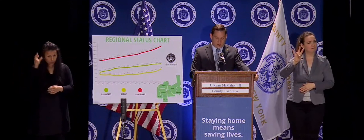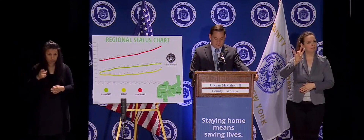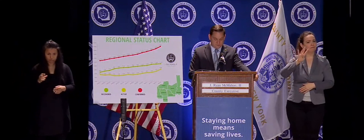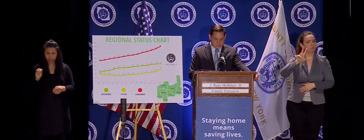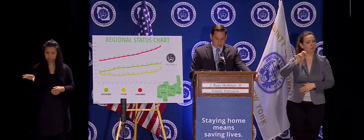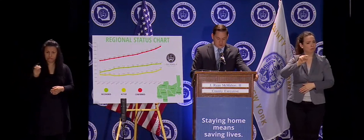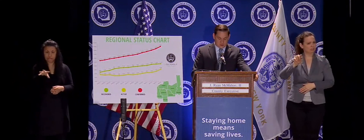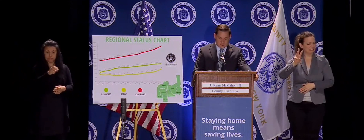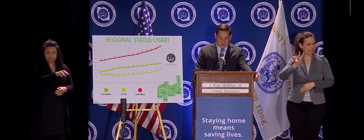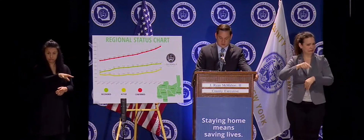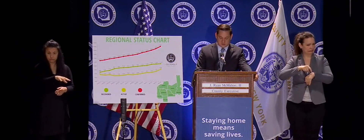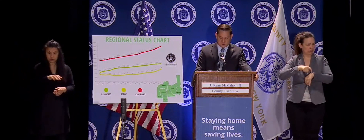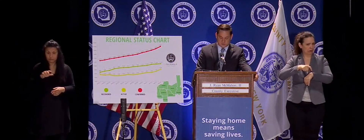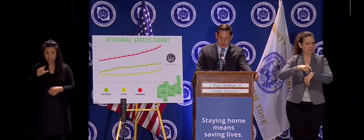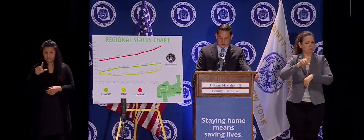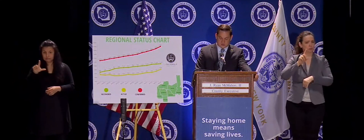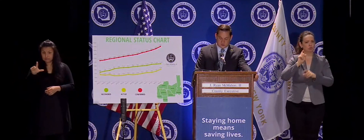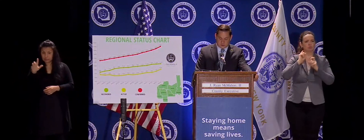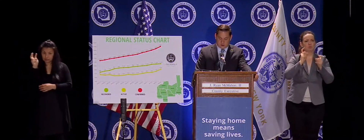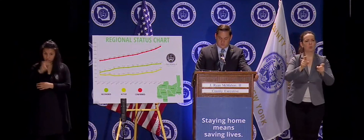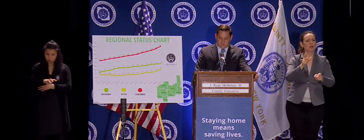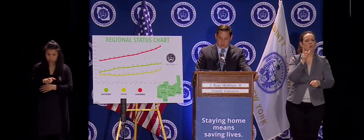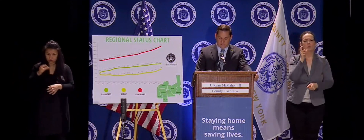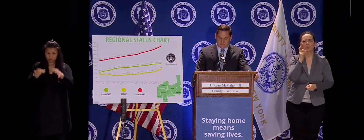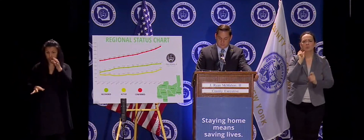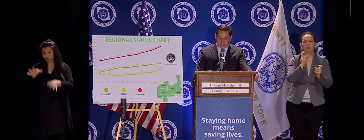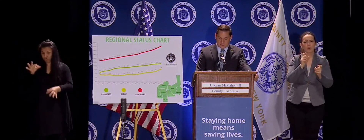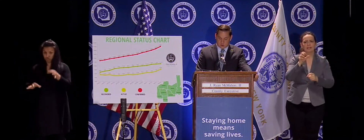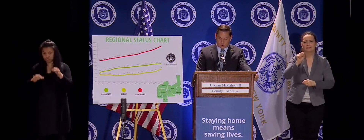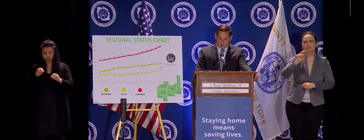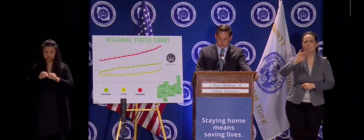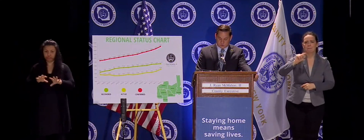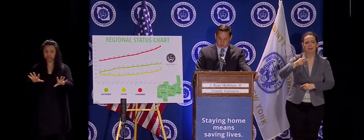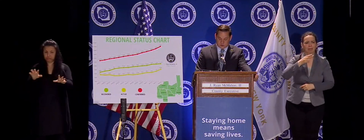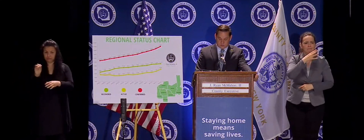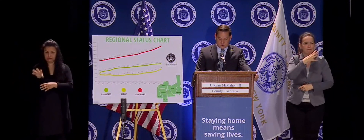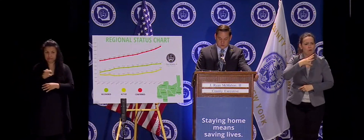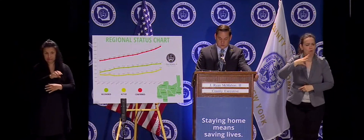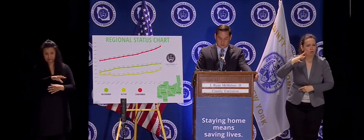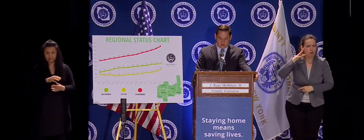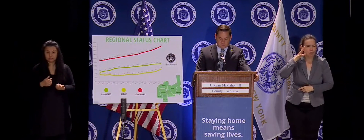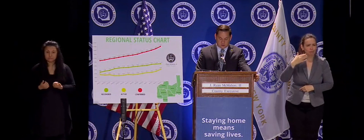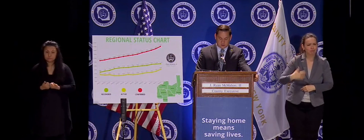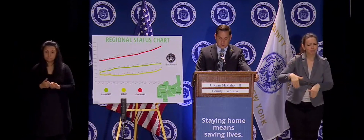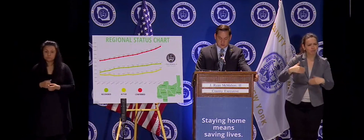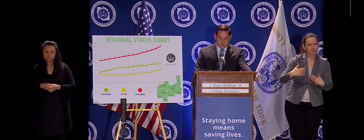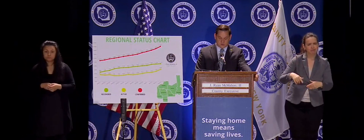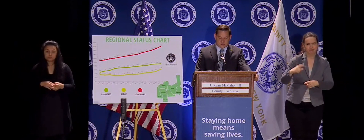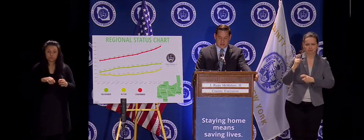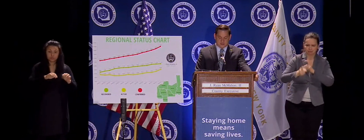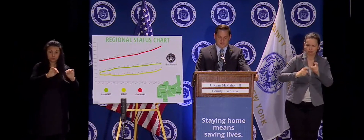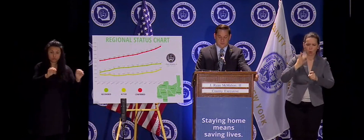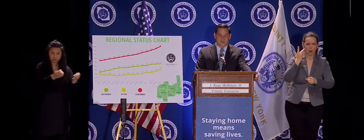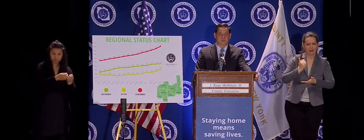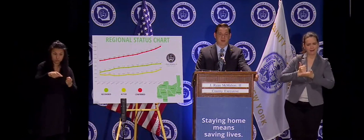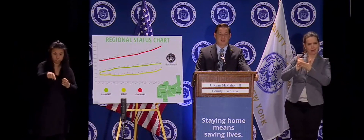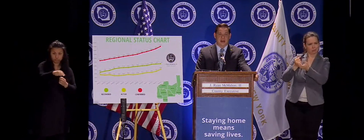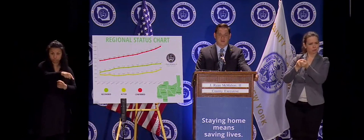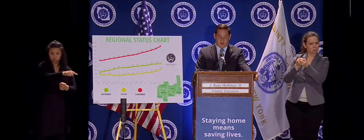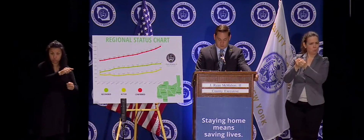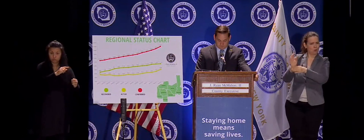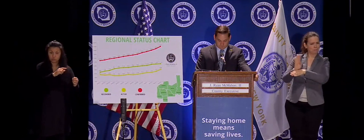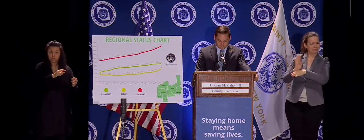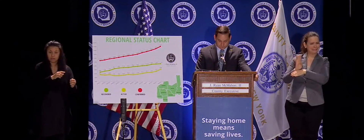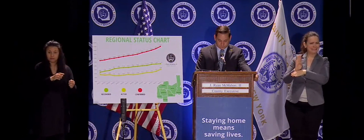given away. This has been sponsored by many donors within the community who have gave money towards the eggs from the Smith